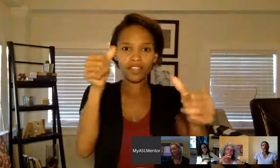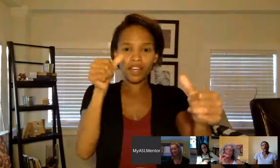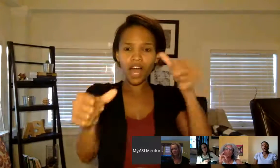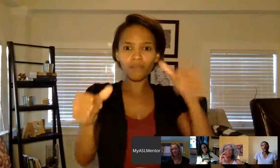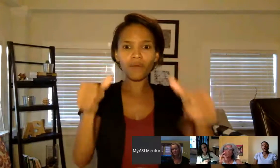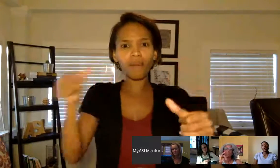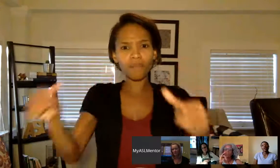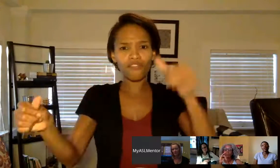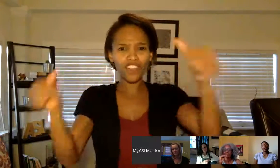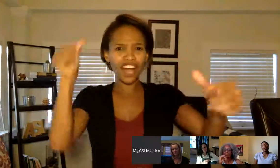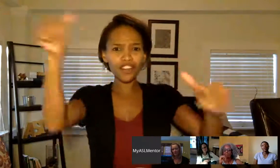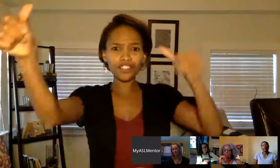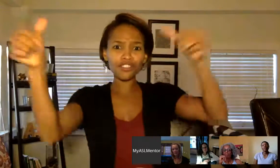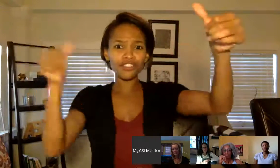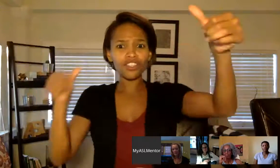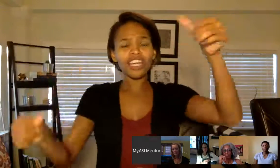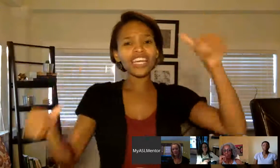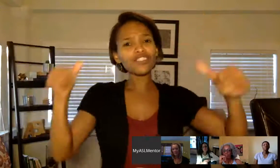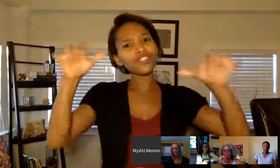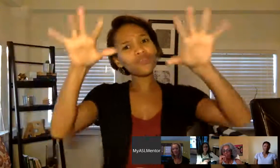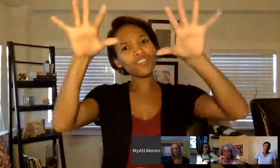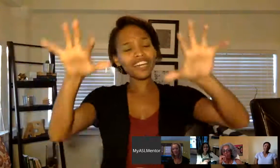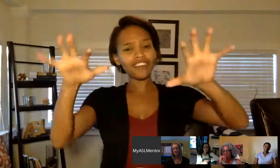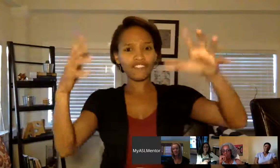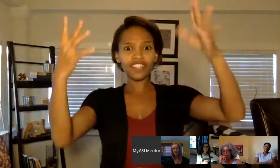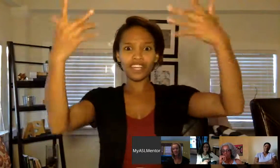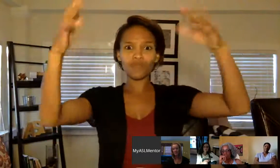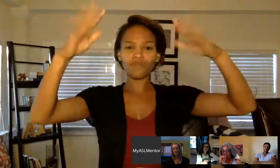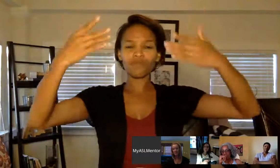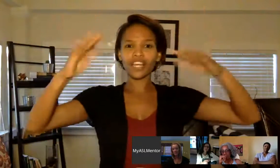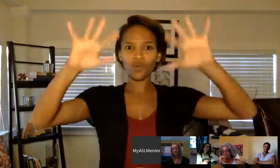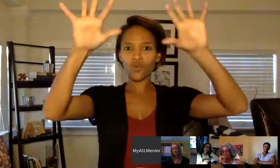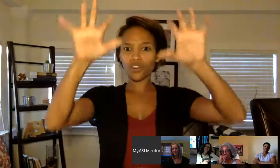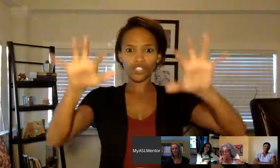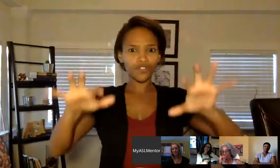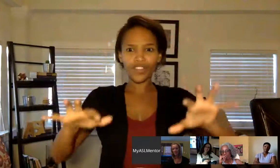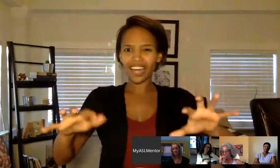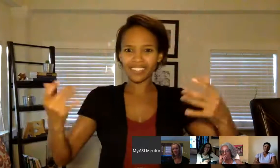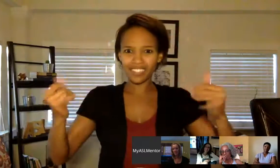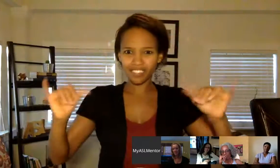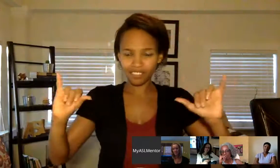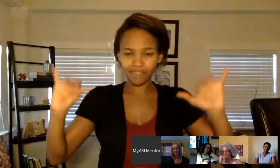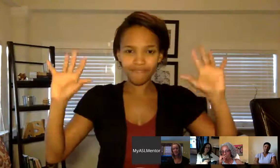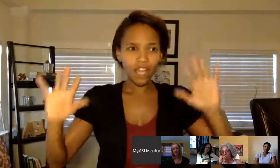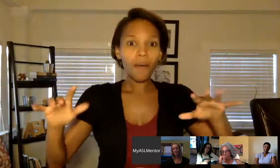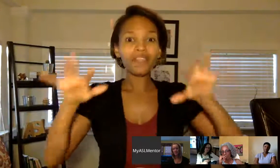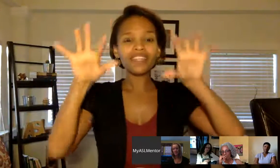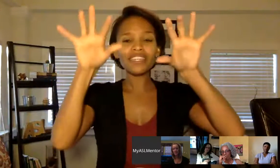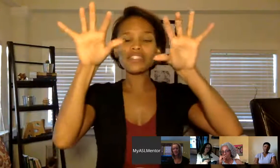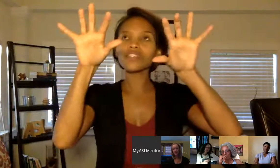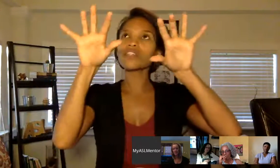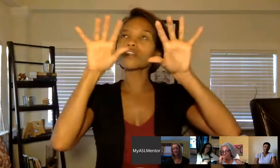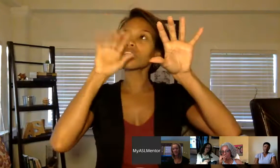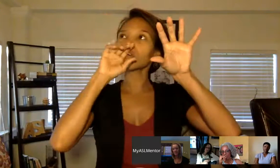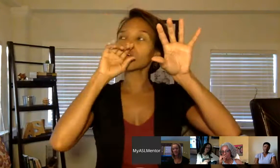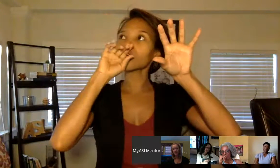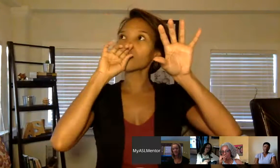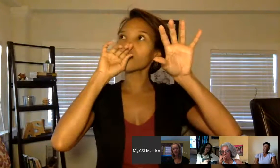thumbing up flyers, and so this I feel like works for that still. But